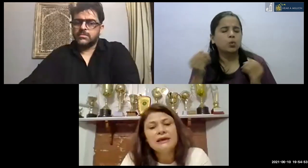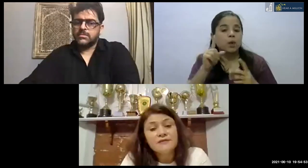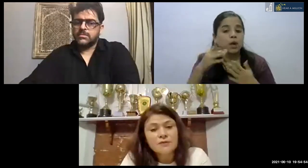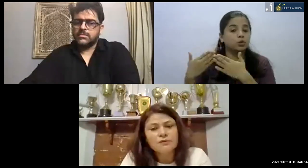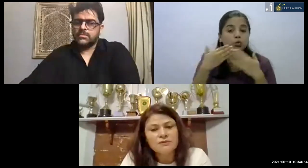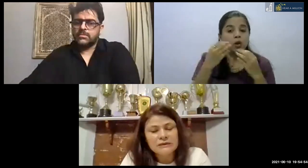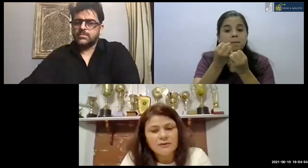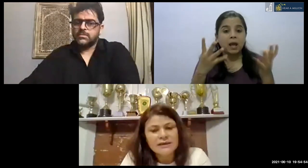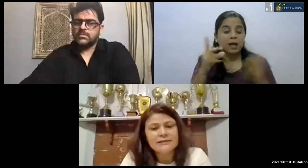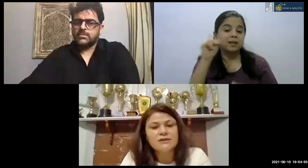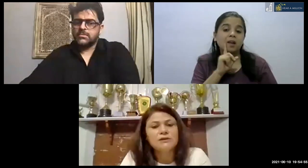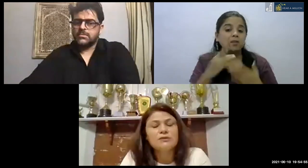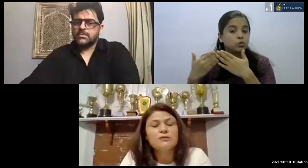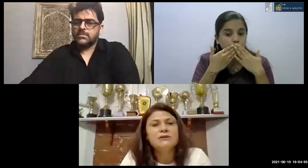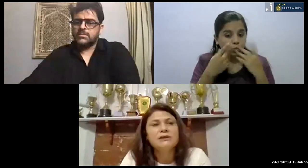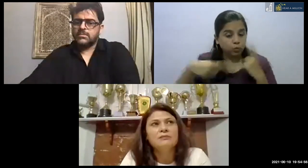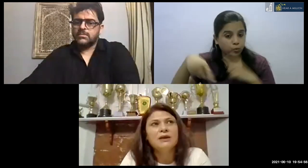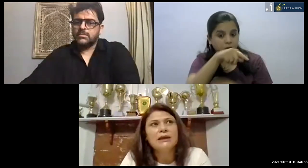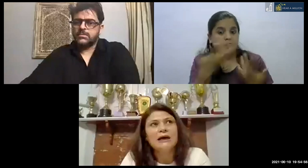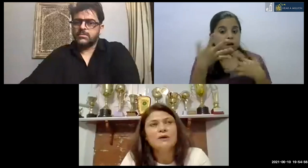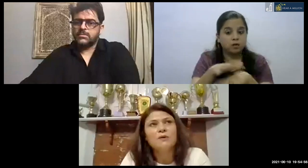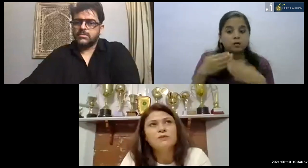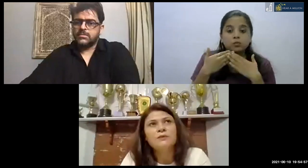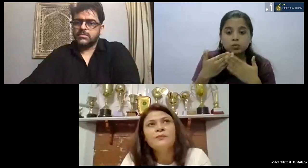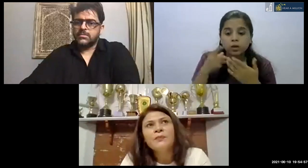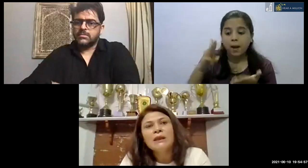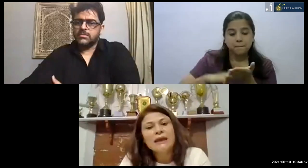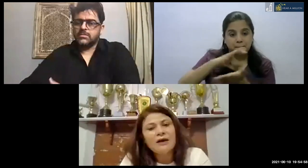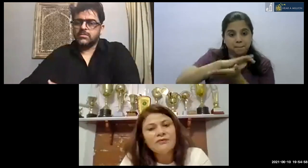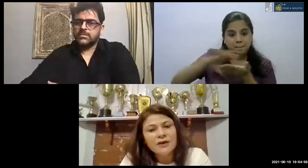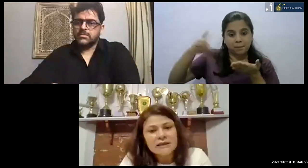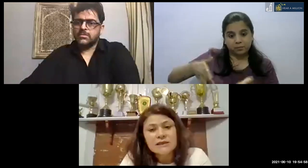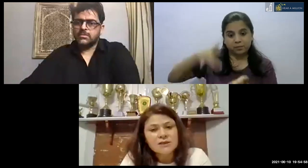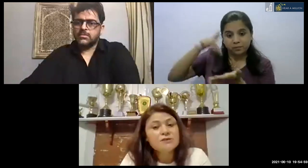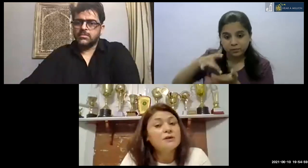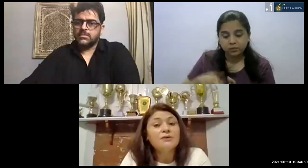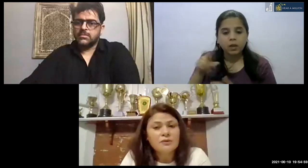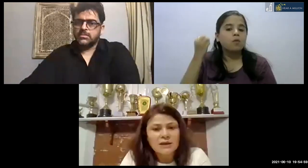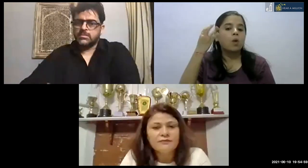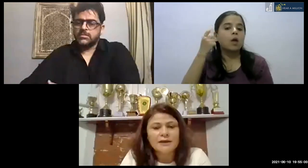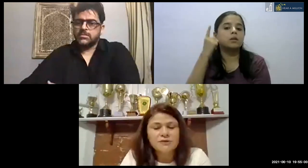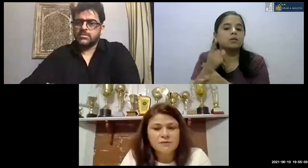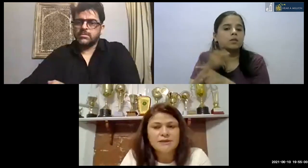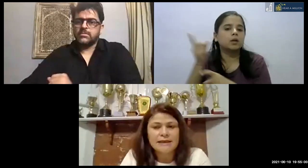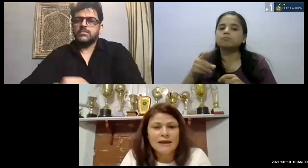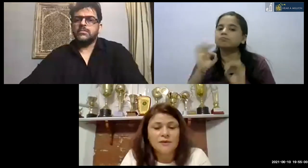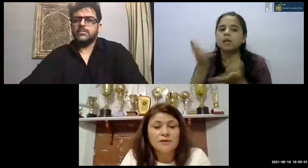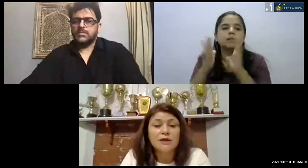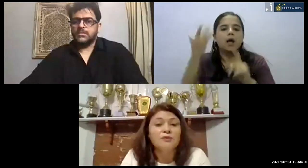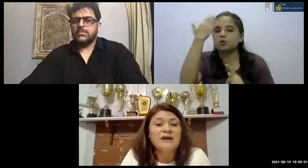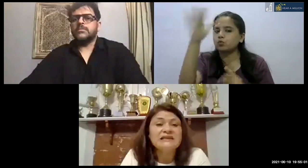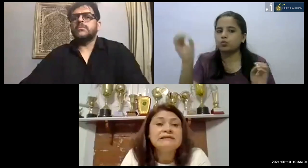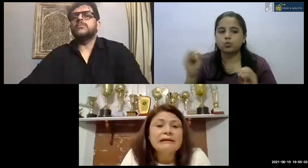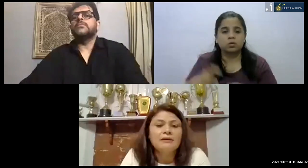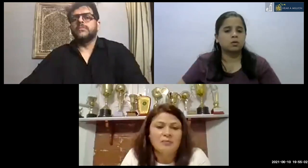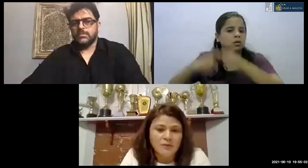the deaf schools, residential schools in Meghalaya also, they have hearing teachers who are not qualified to use sign language. They